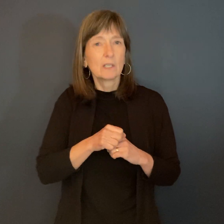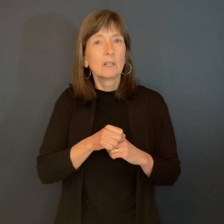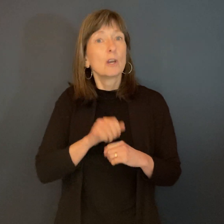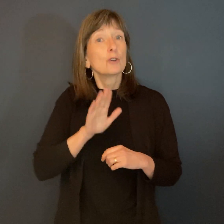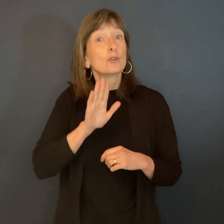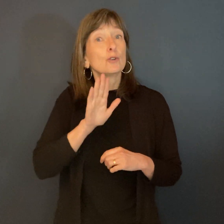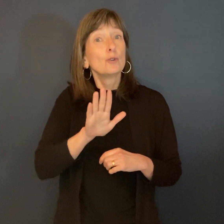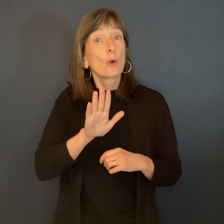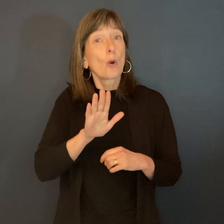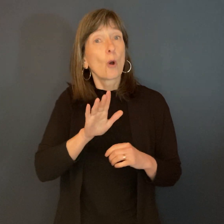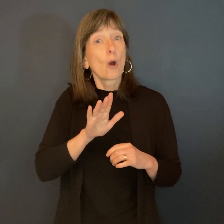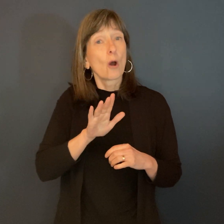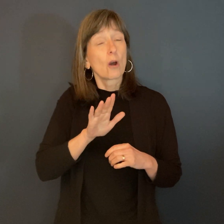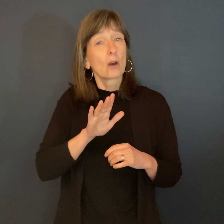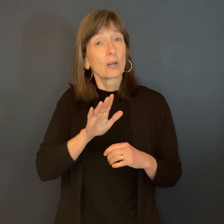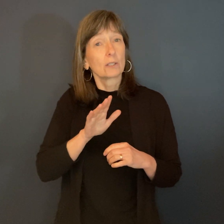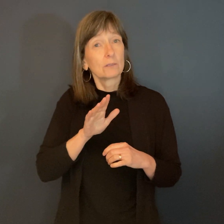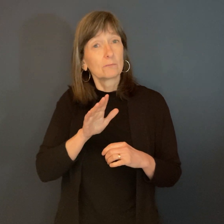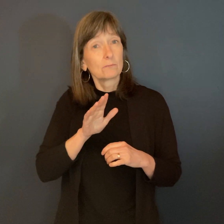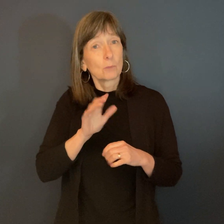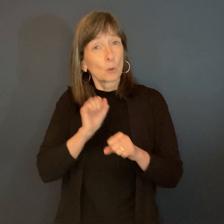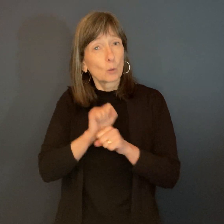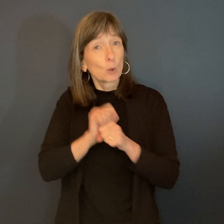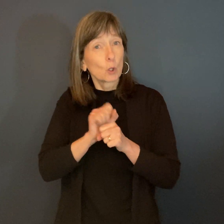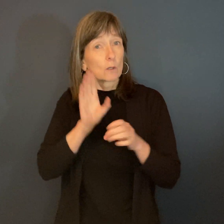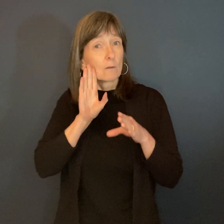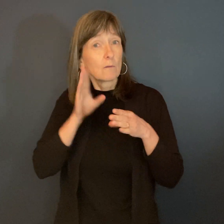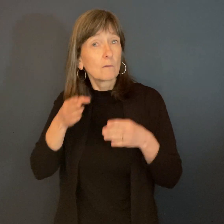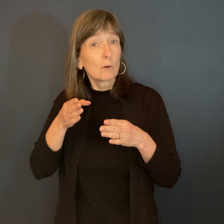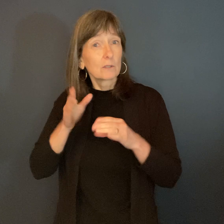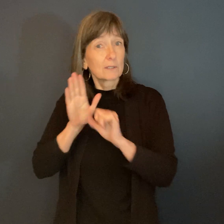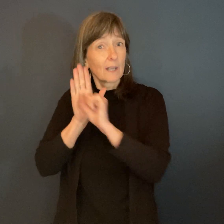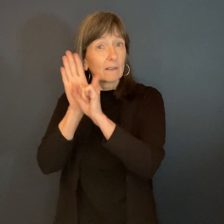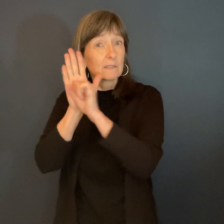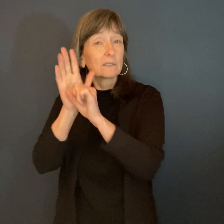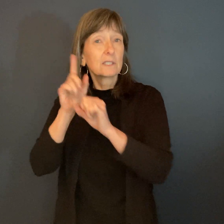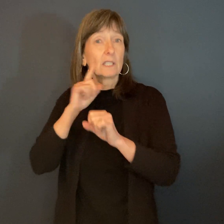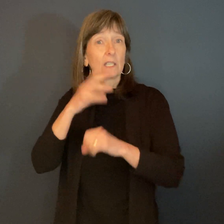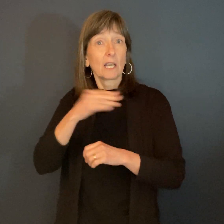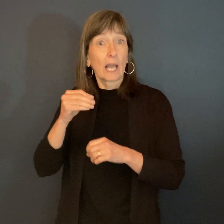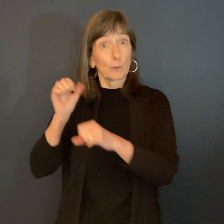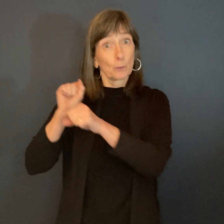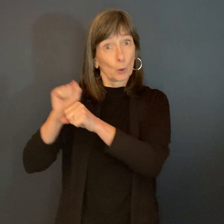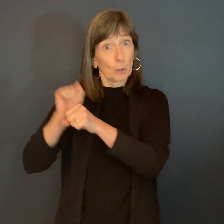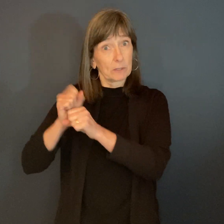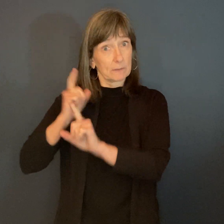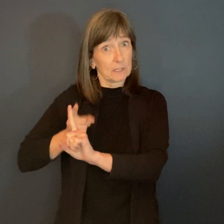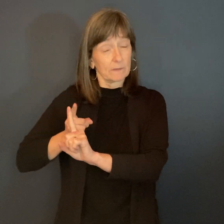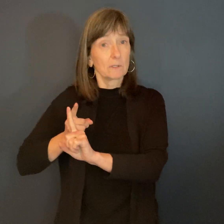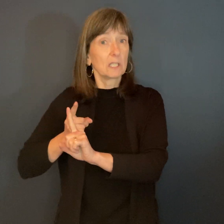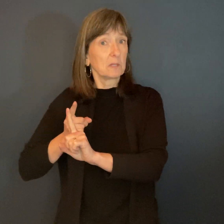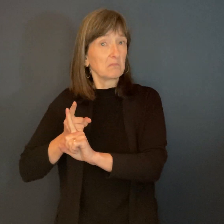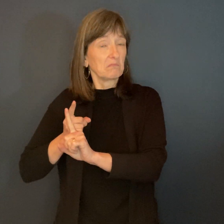employment, but clearly that's not been your sole focus over the years. So, setting here